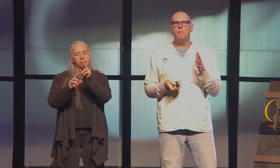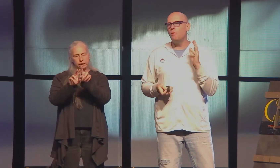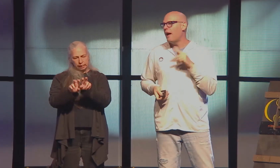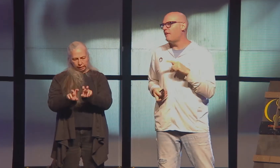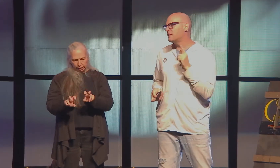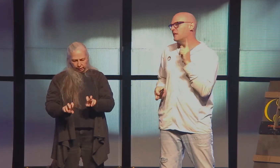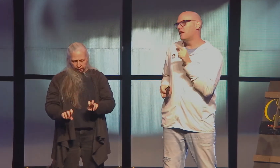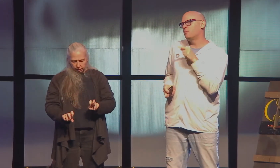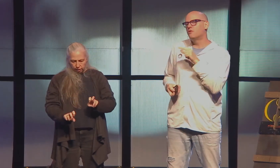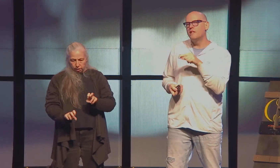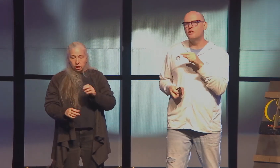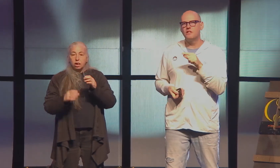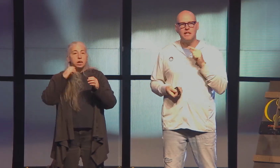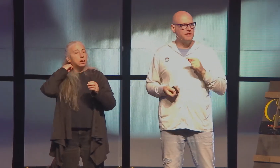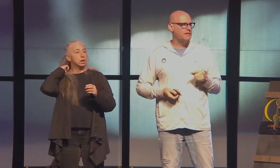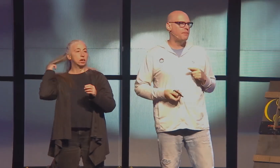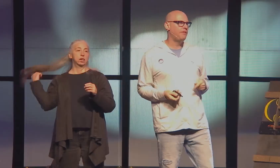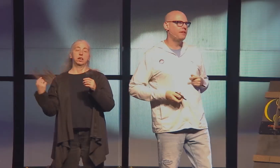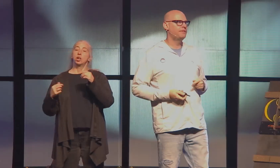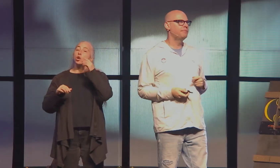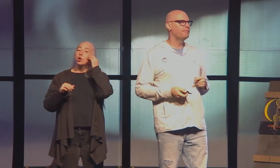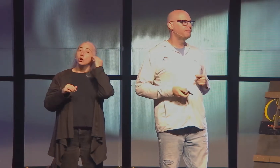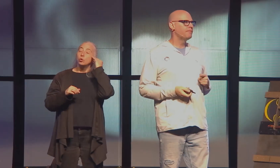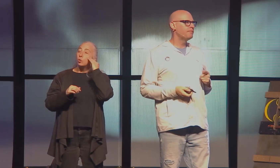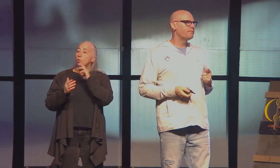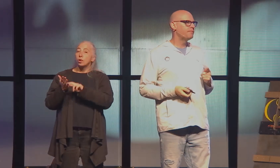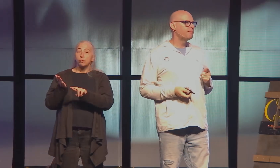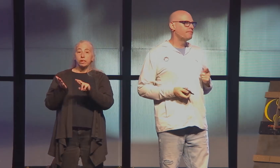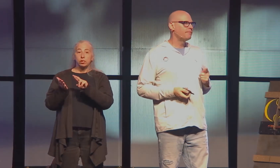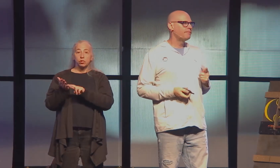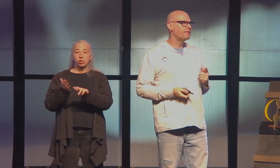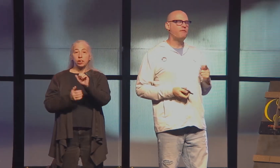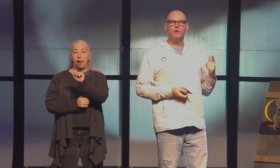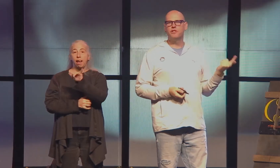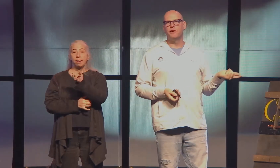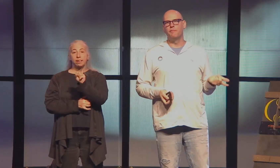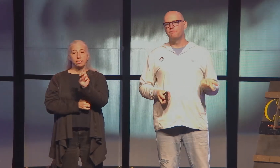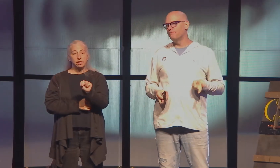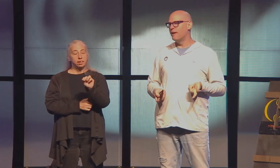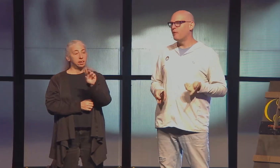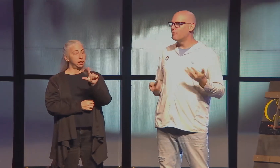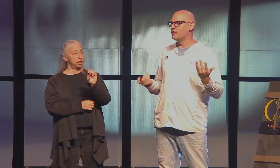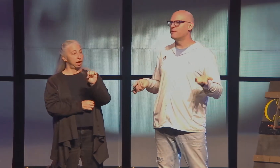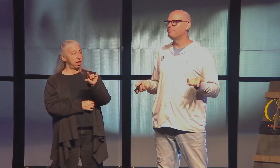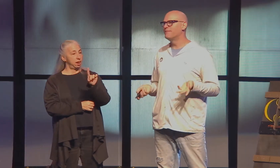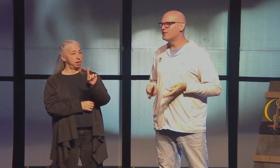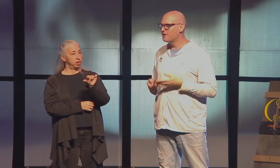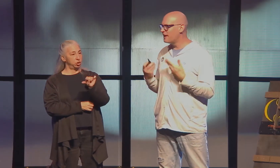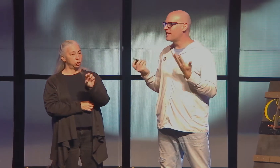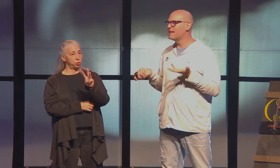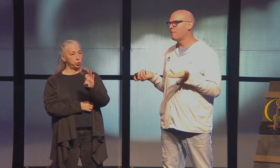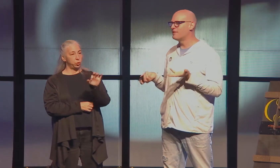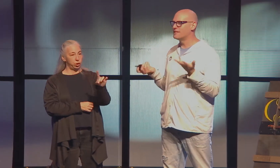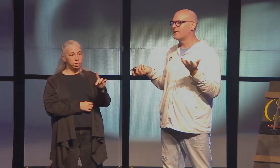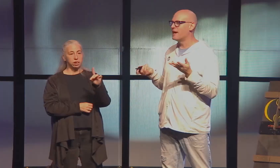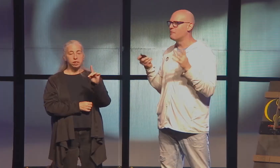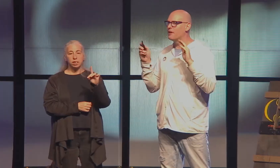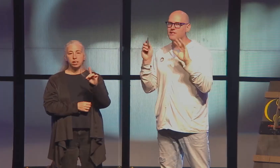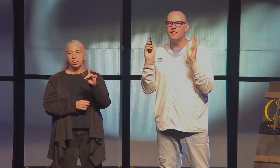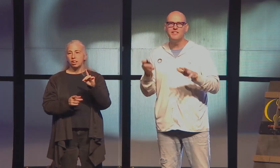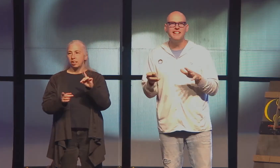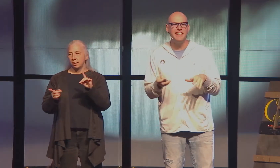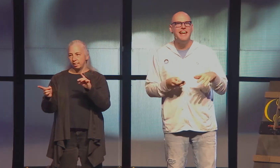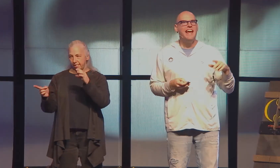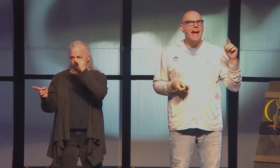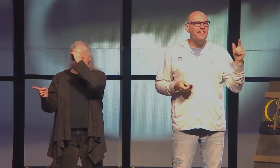do you remember what Allison Ledgewood's research tells us about this? Of course you don't, right? Why would you? Because you're not a geek about this like I am,